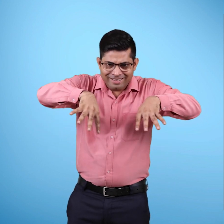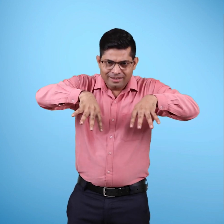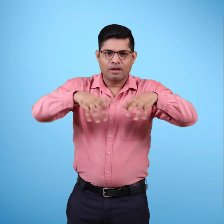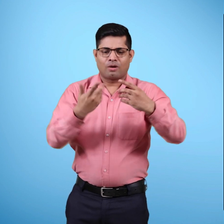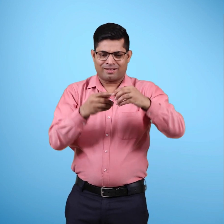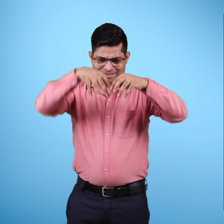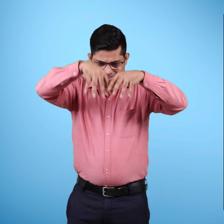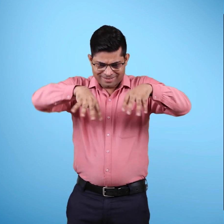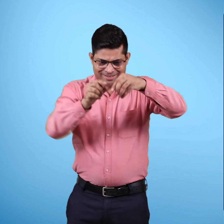Types of roots